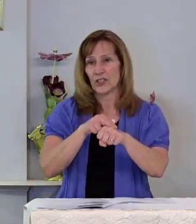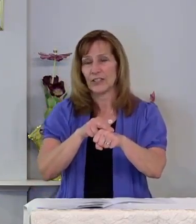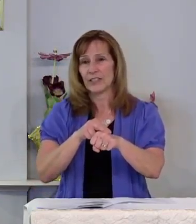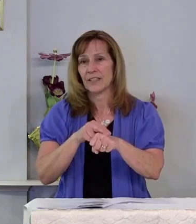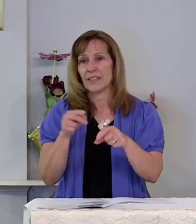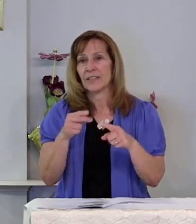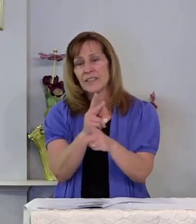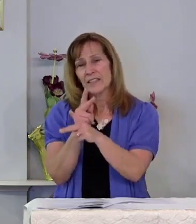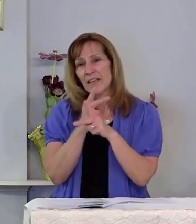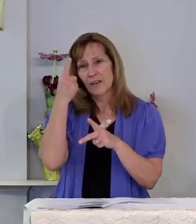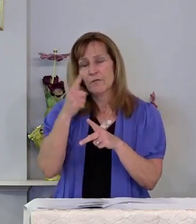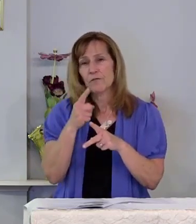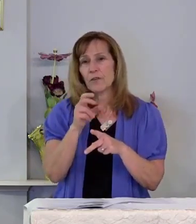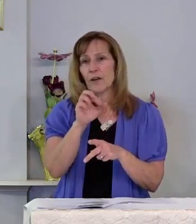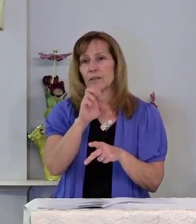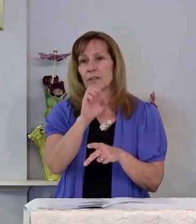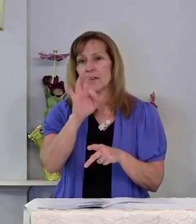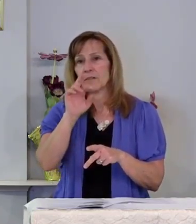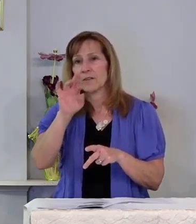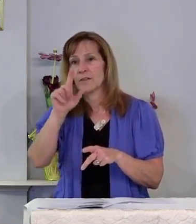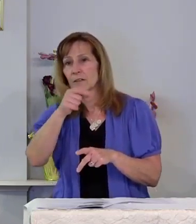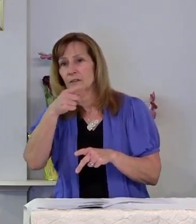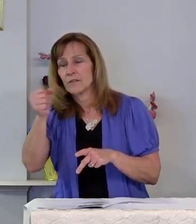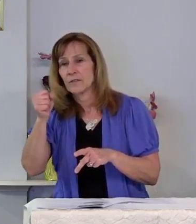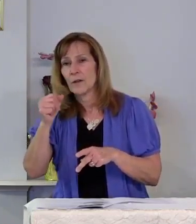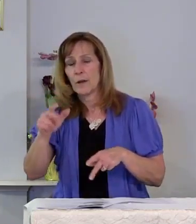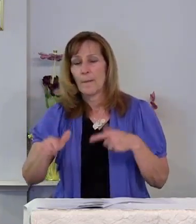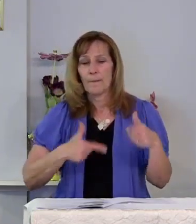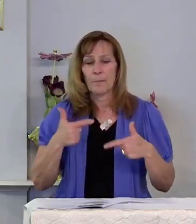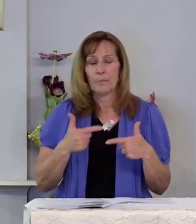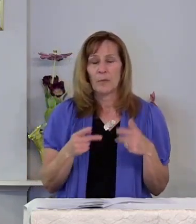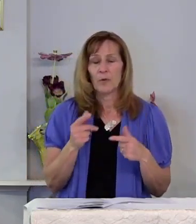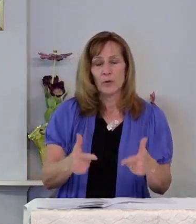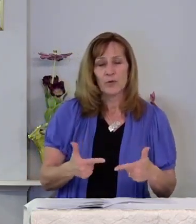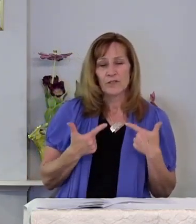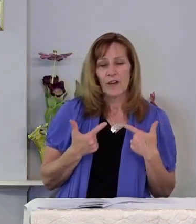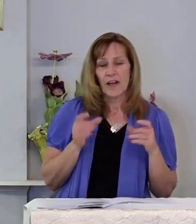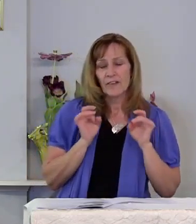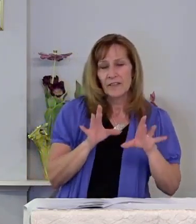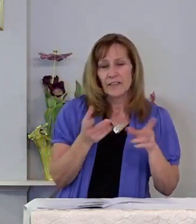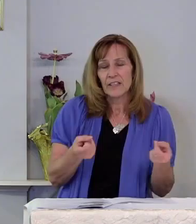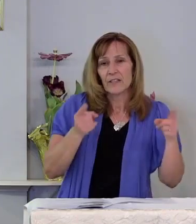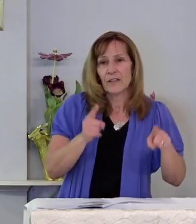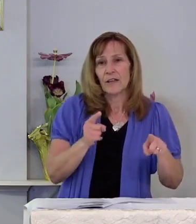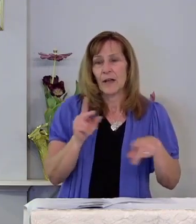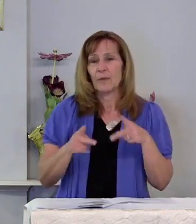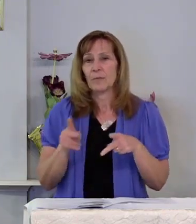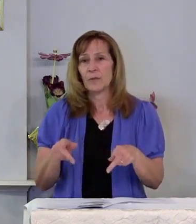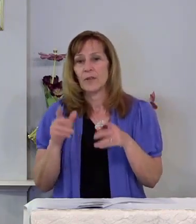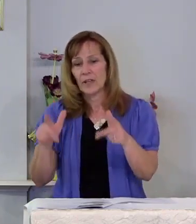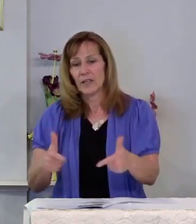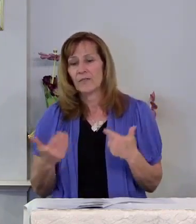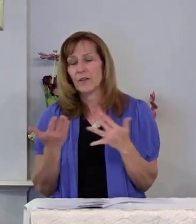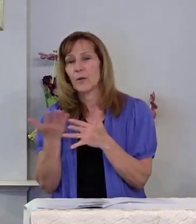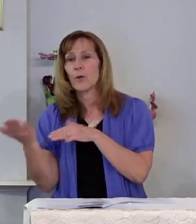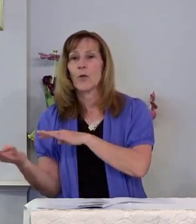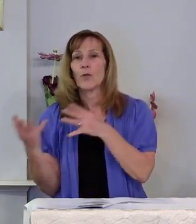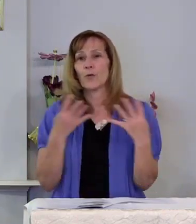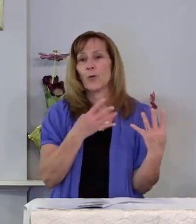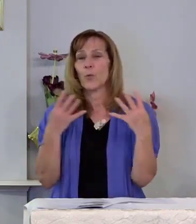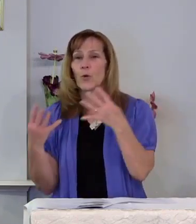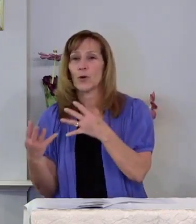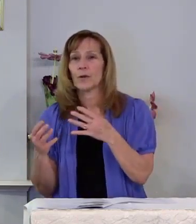mountains. Set all things in order that abundance may come forth. Hear us, O